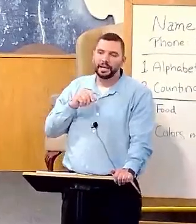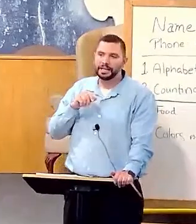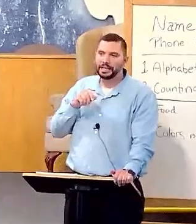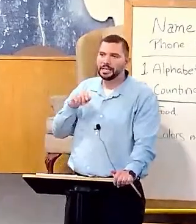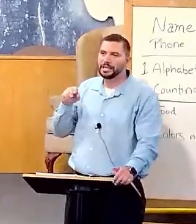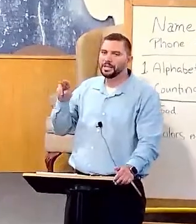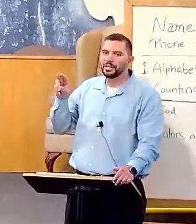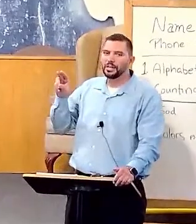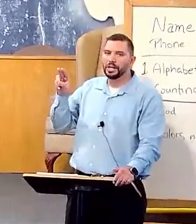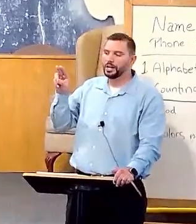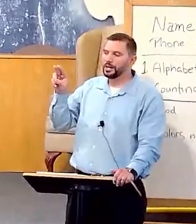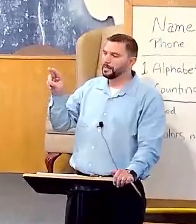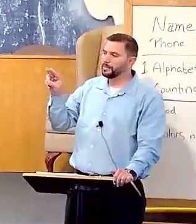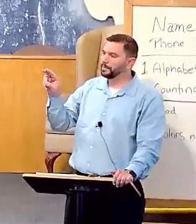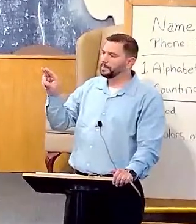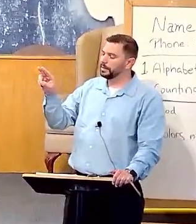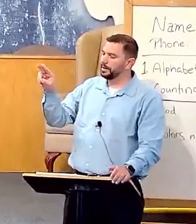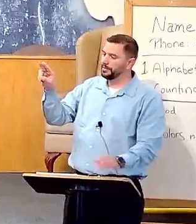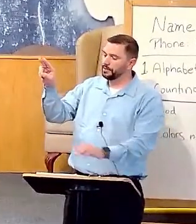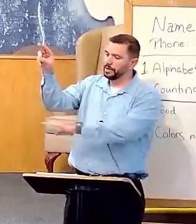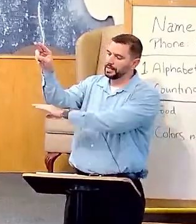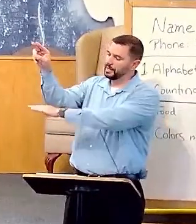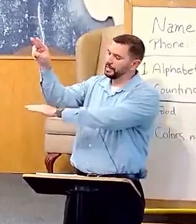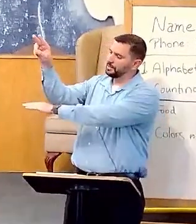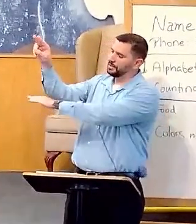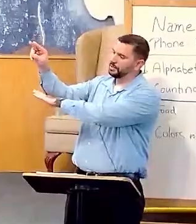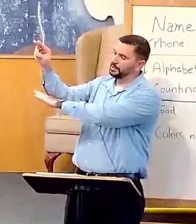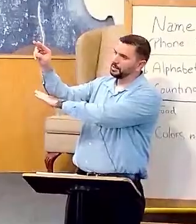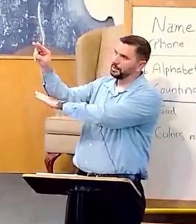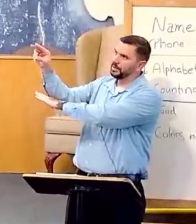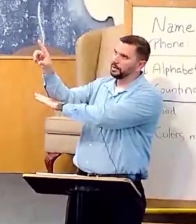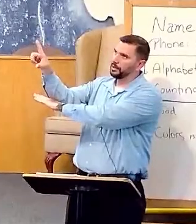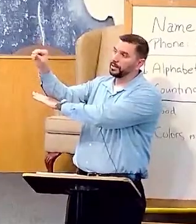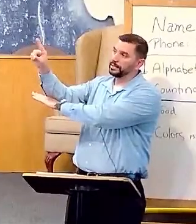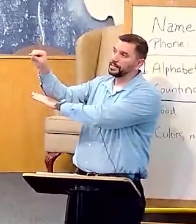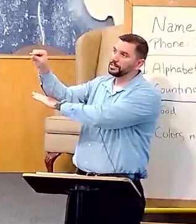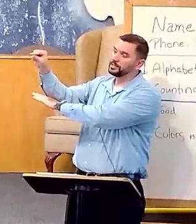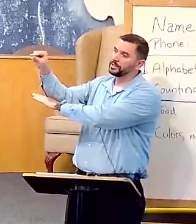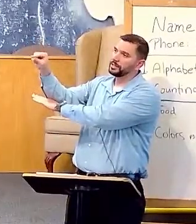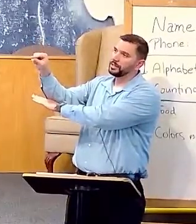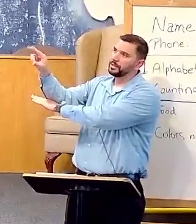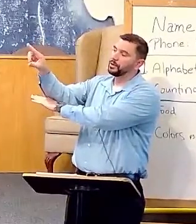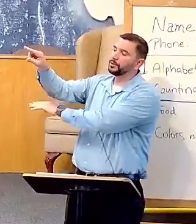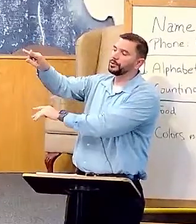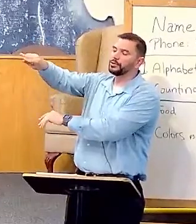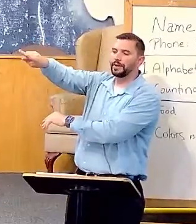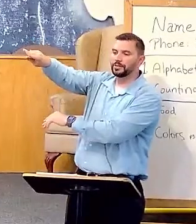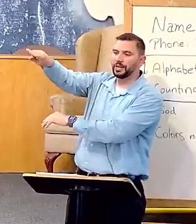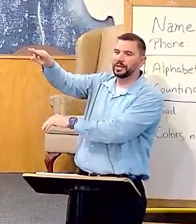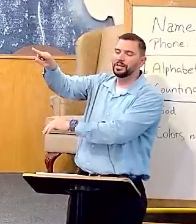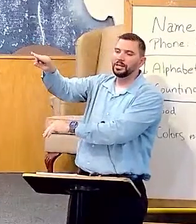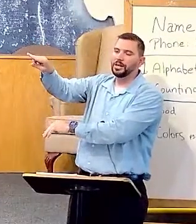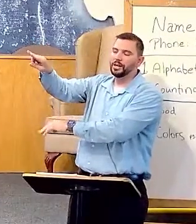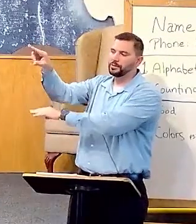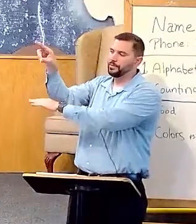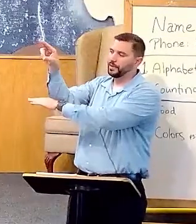then if you go like this, like this. No, with 2 fingers, yeah. 2 fingers like